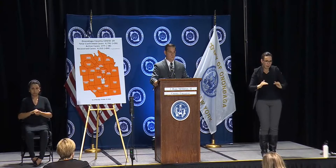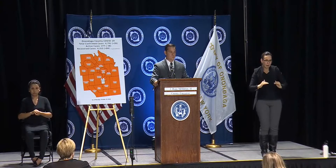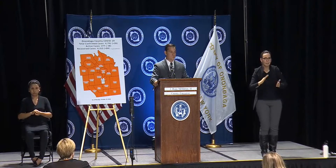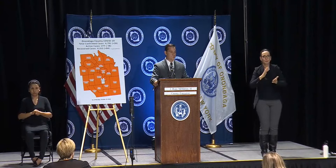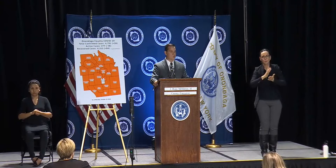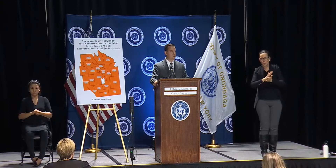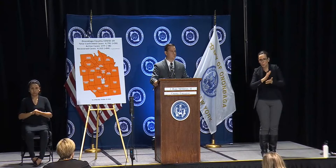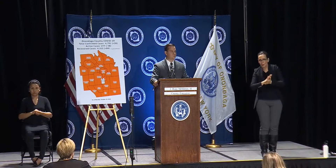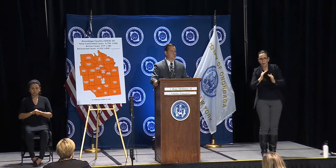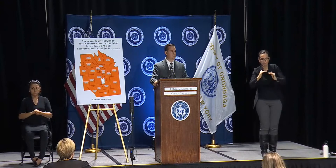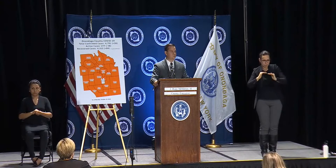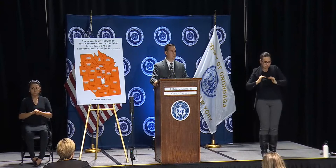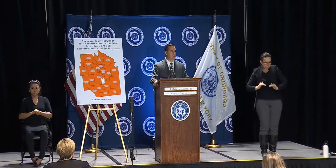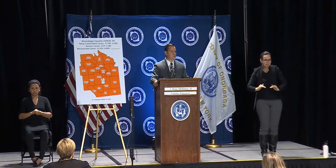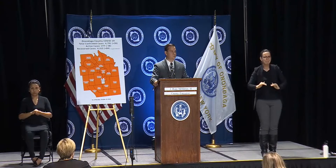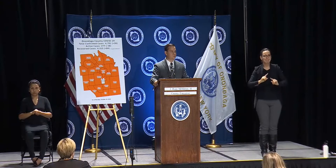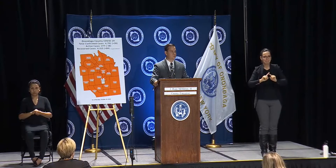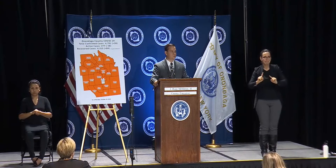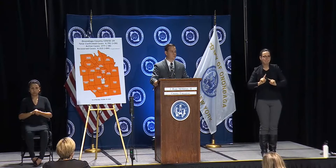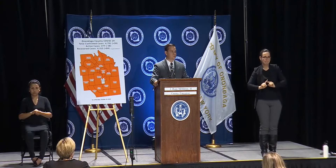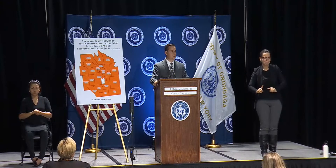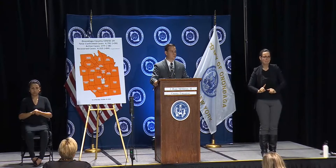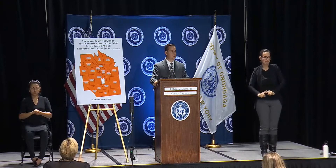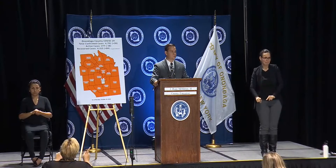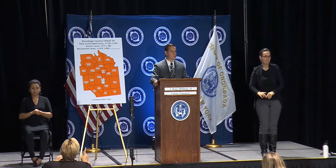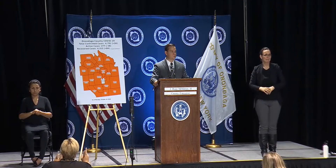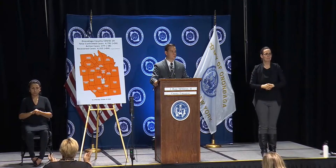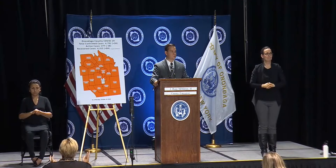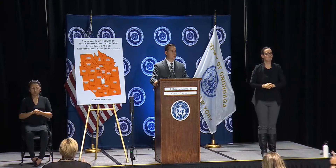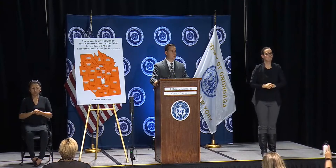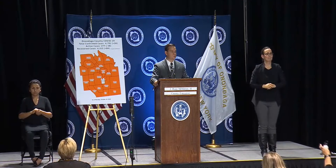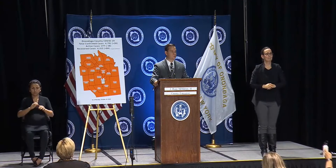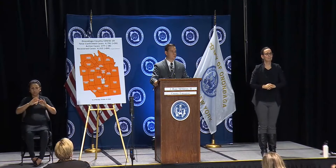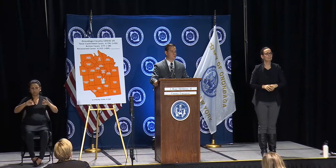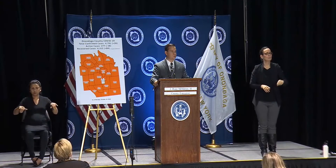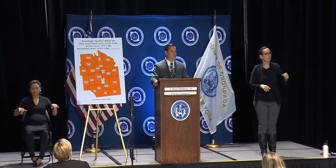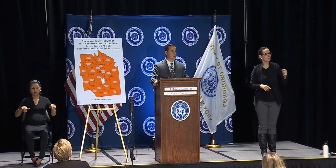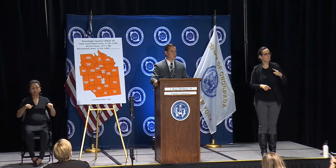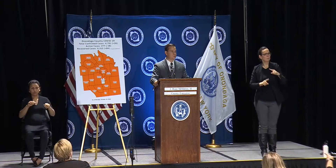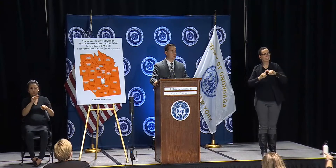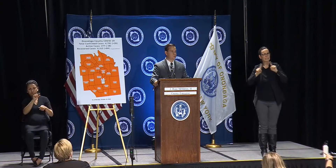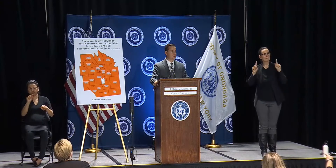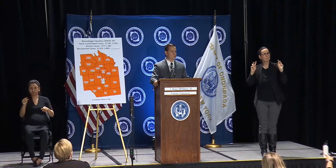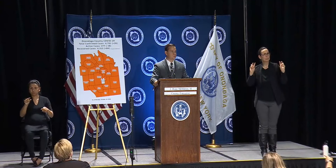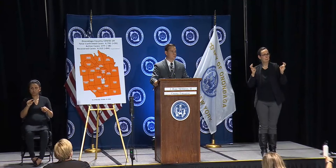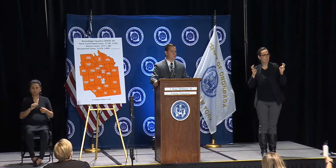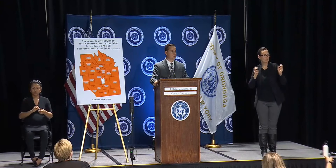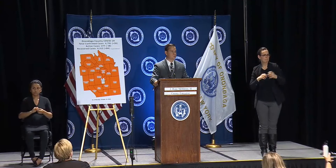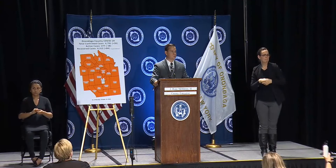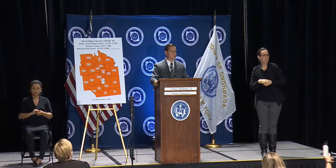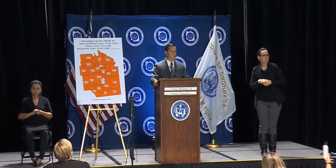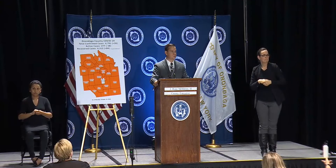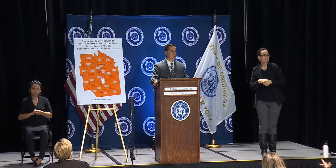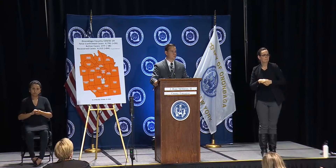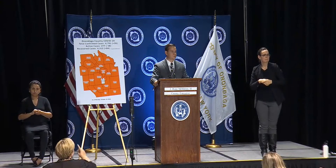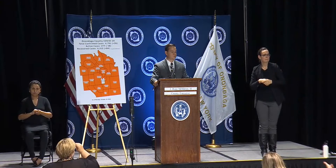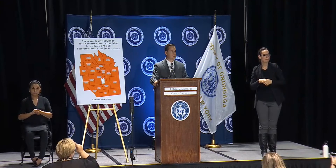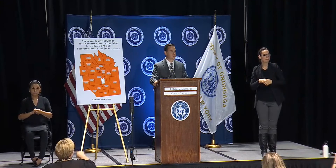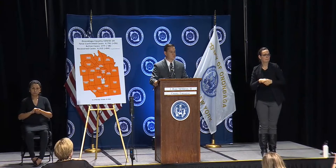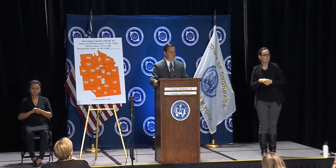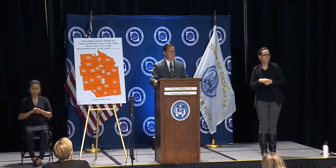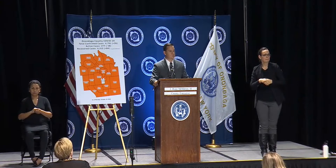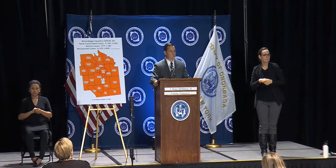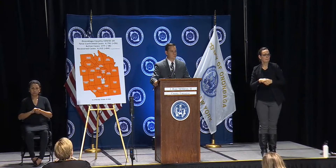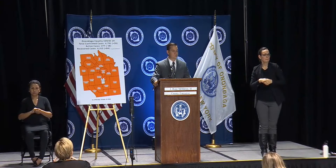On a different topic, do you have any thoughts on when we might be able to see spectators in the Carrier